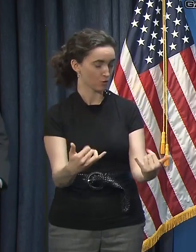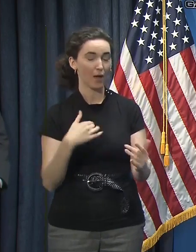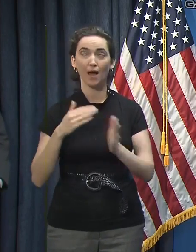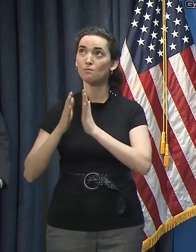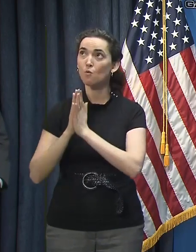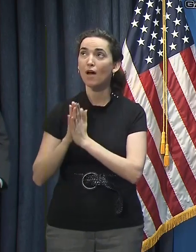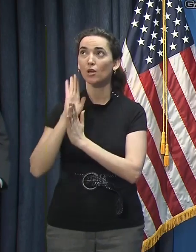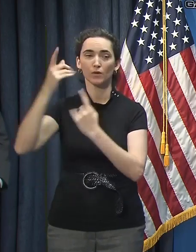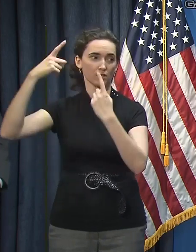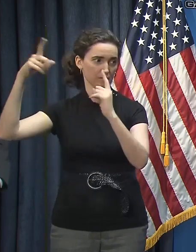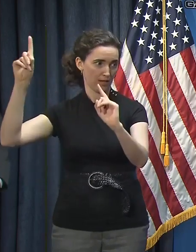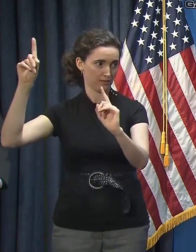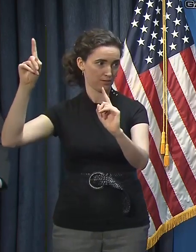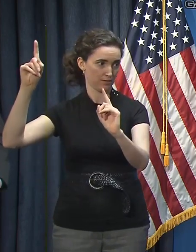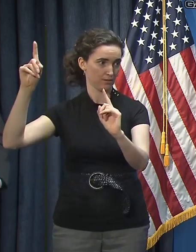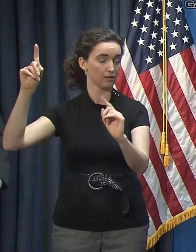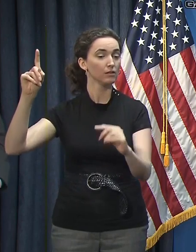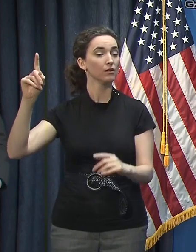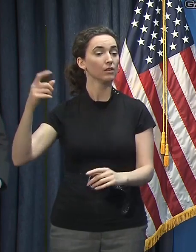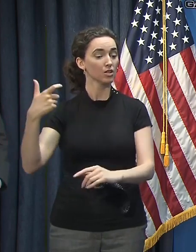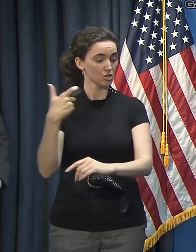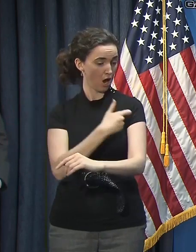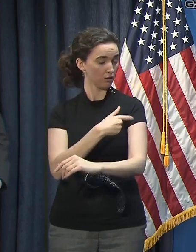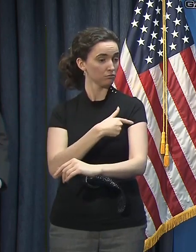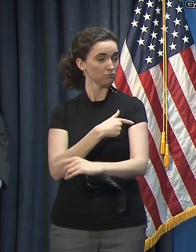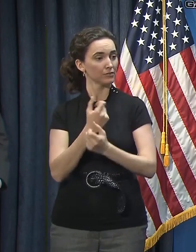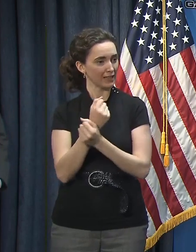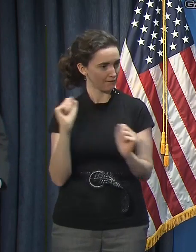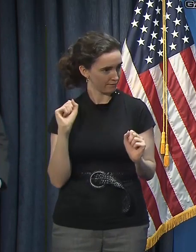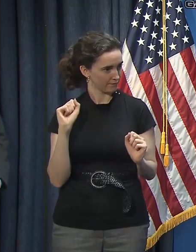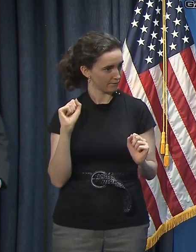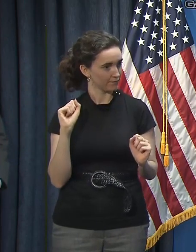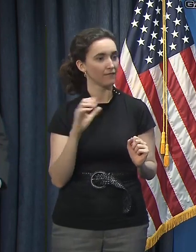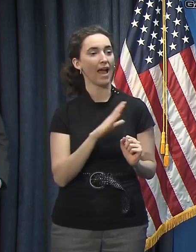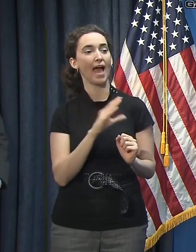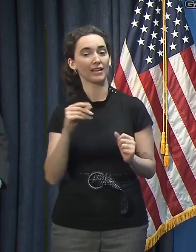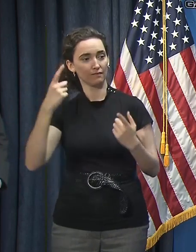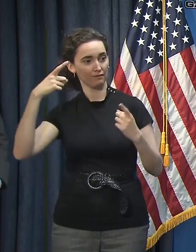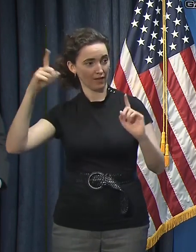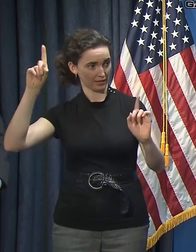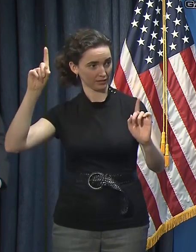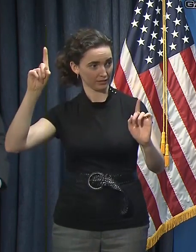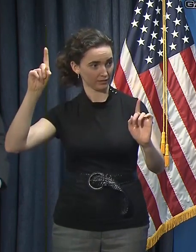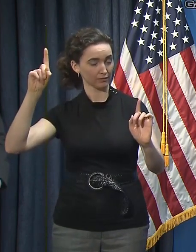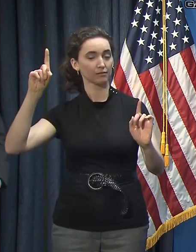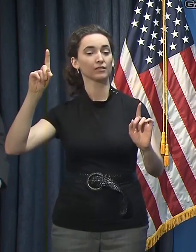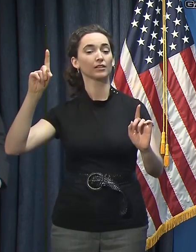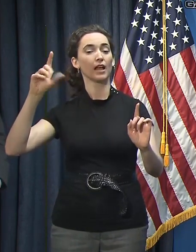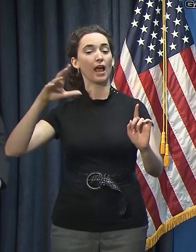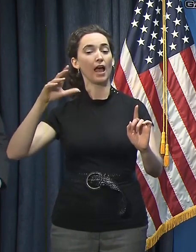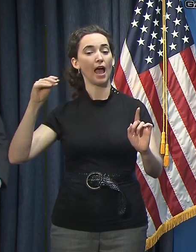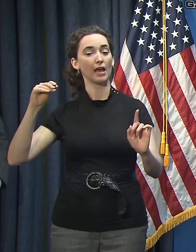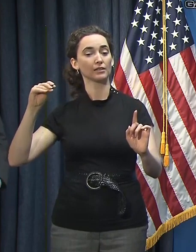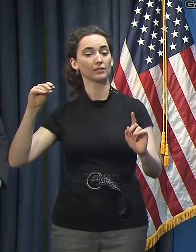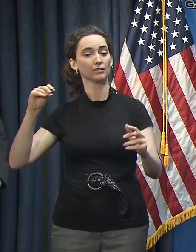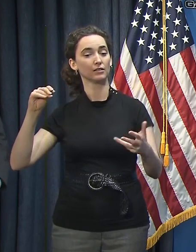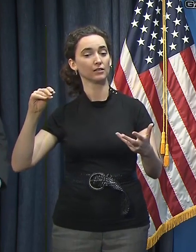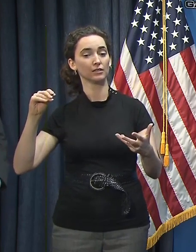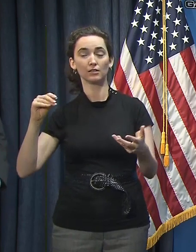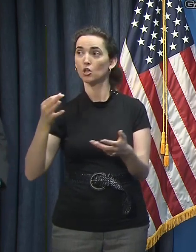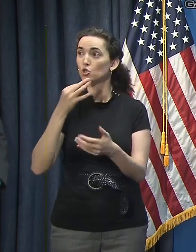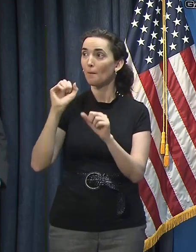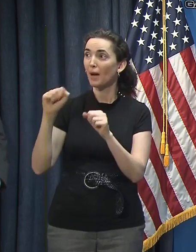success with a vaccine that will prove safe and prove effective, and that would be fielded just as